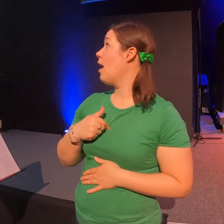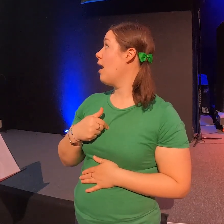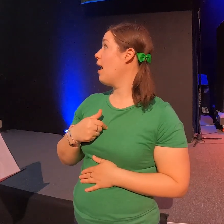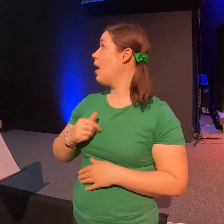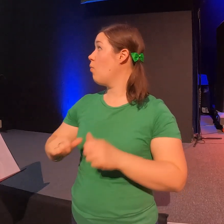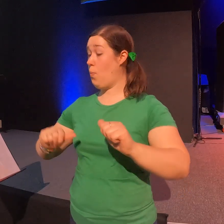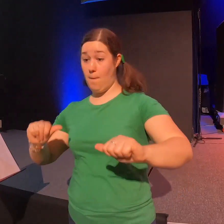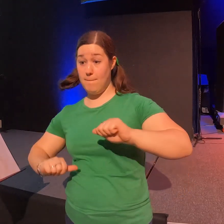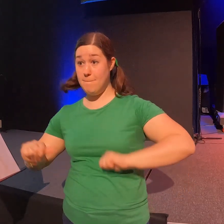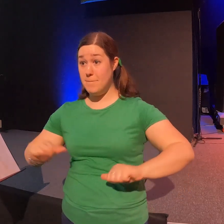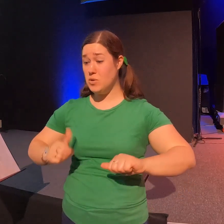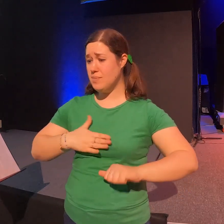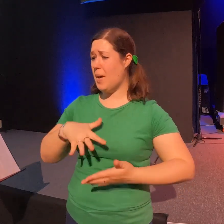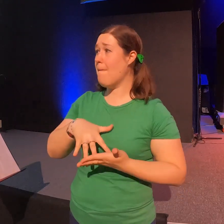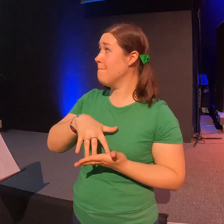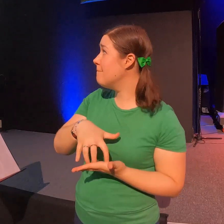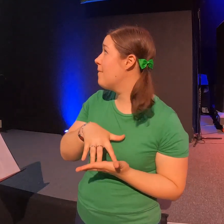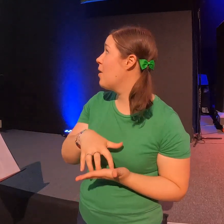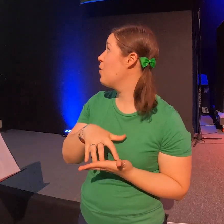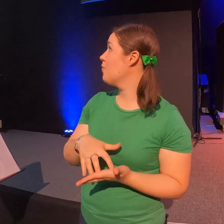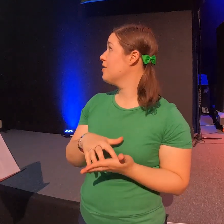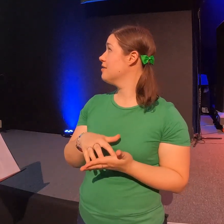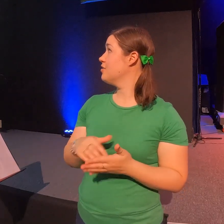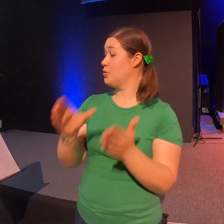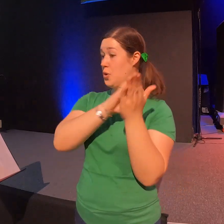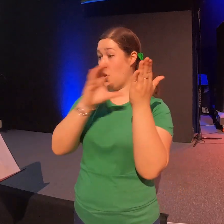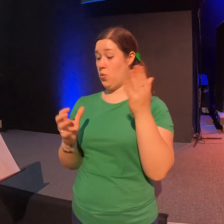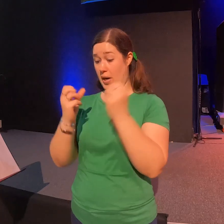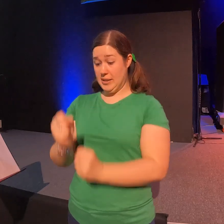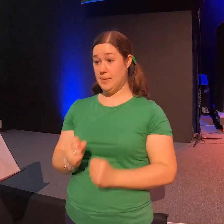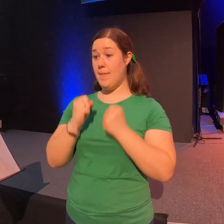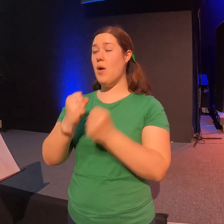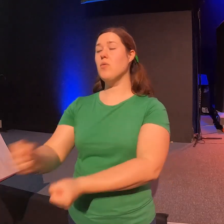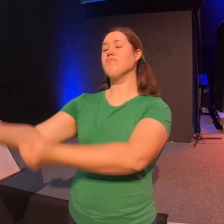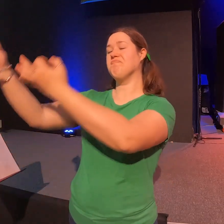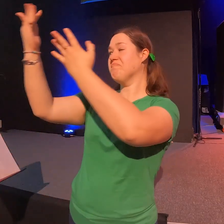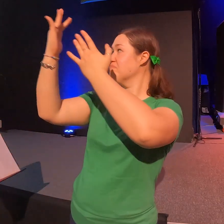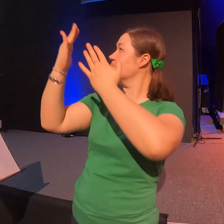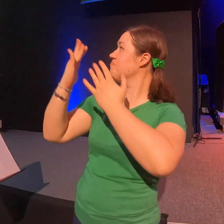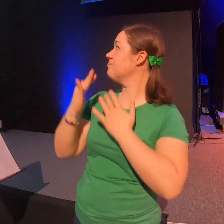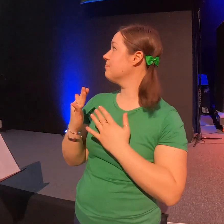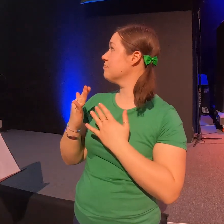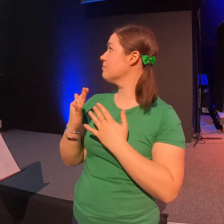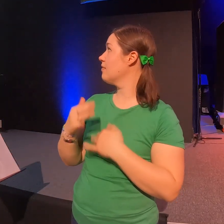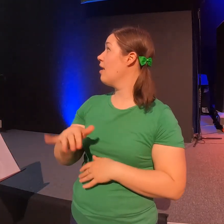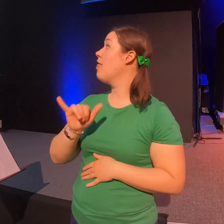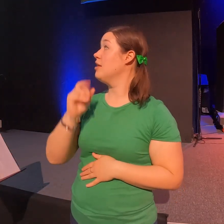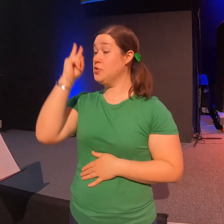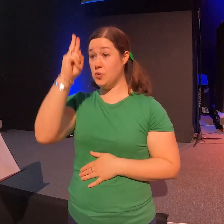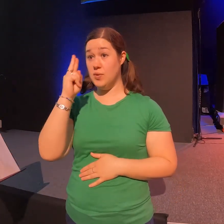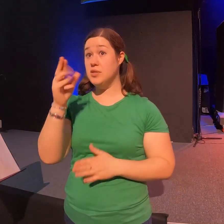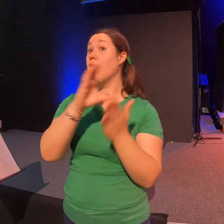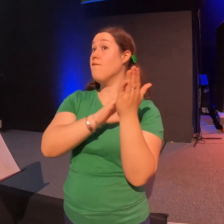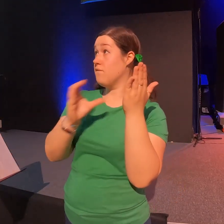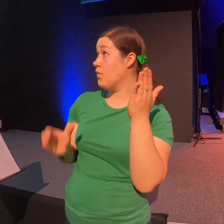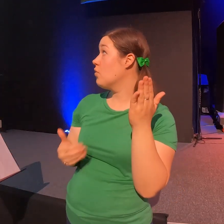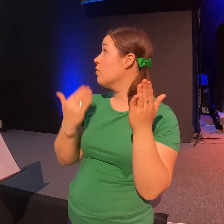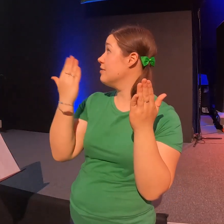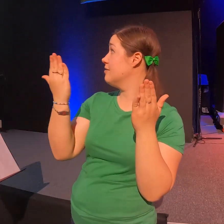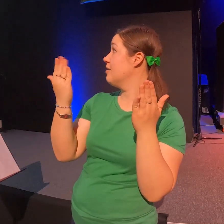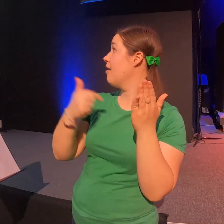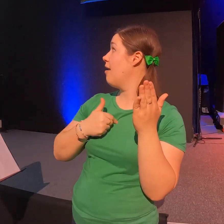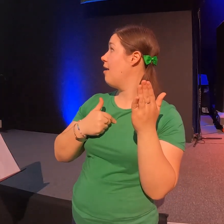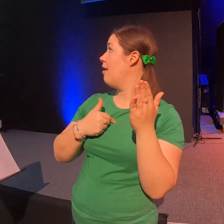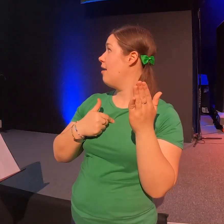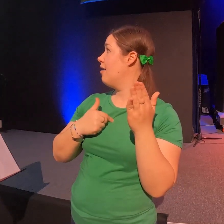Christ's sake, I delight in weaknesses and insults and hardships and persecutions and difficulties. For when